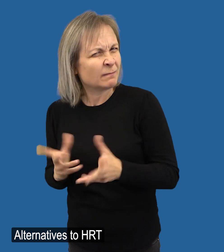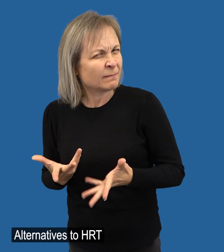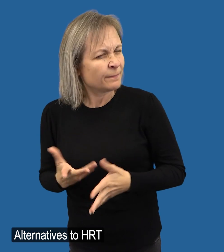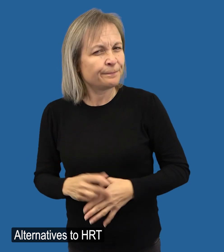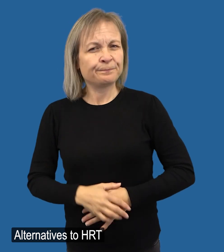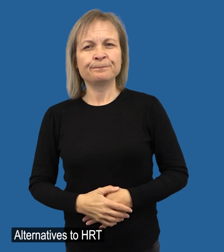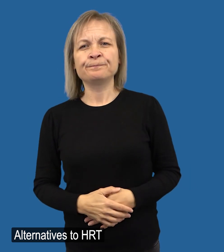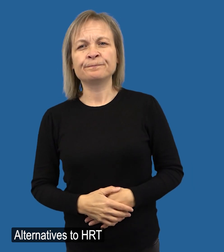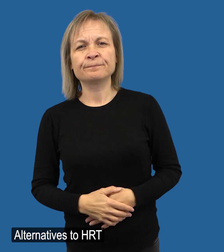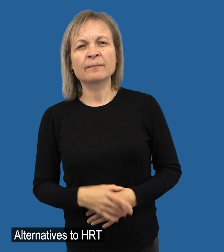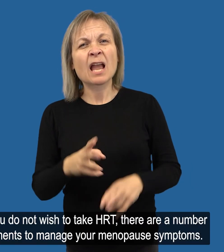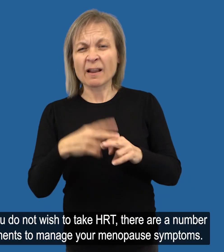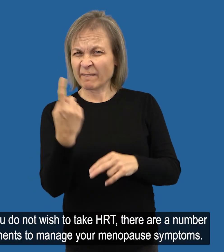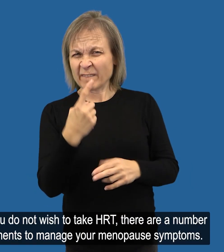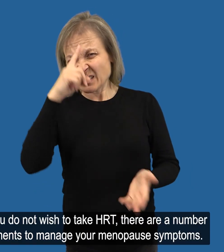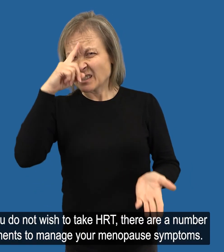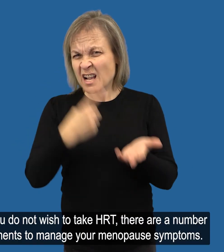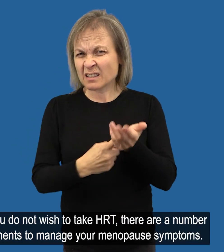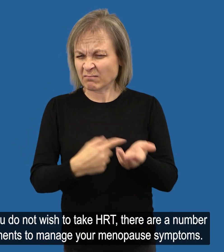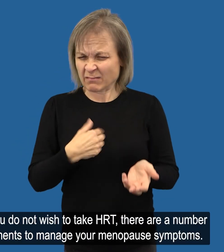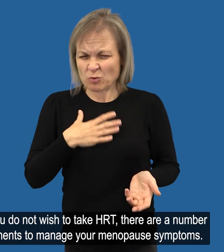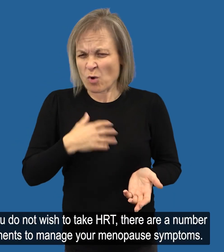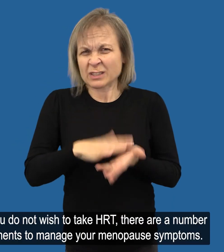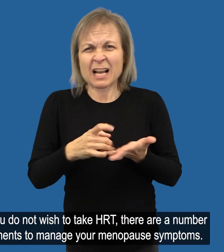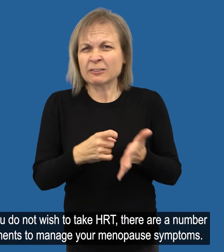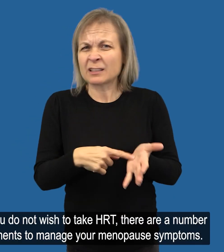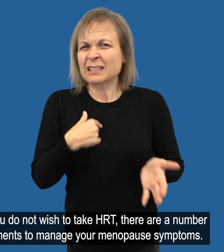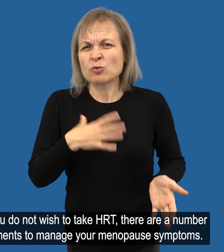Alternatives to HRT. If you decide that you do not wish to take